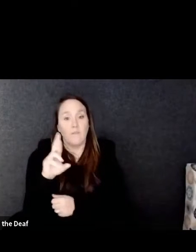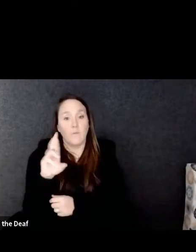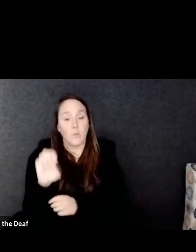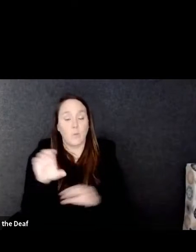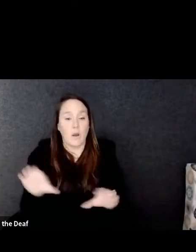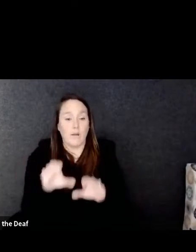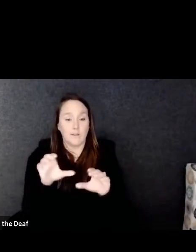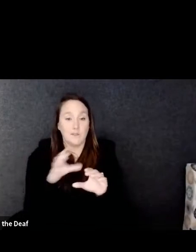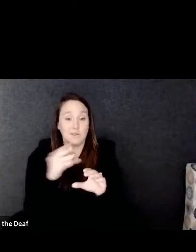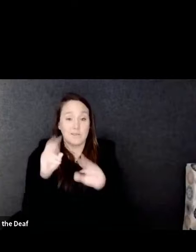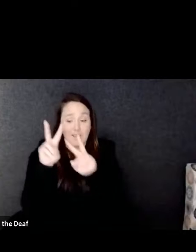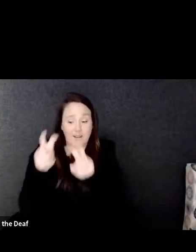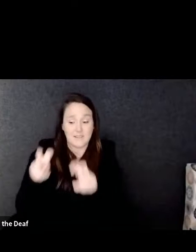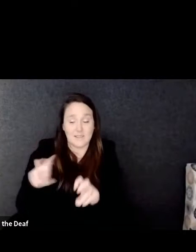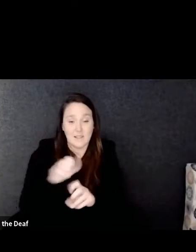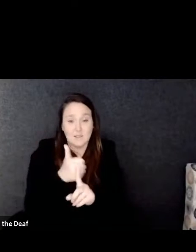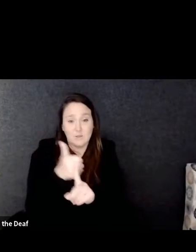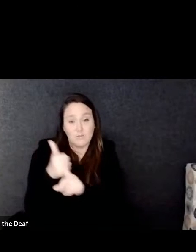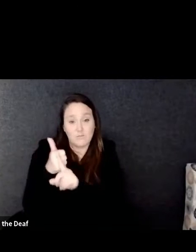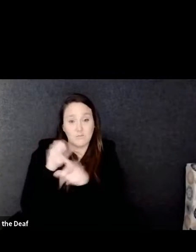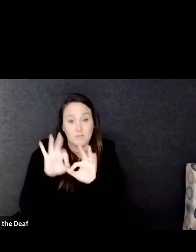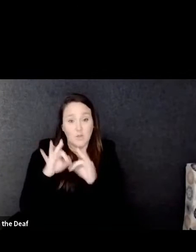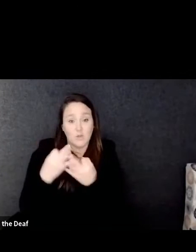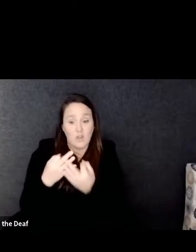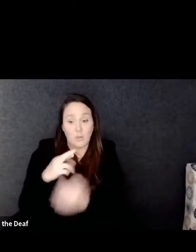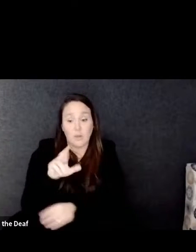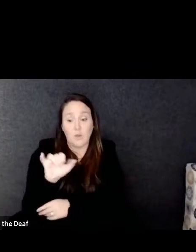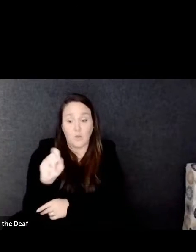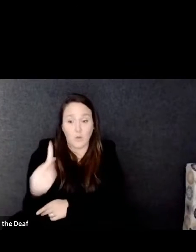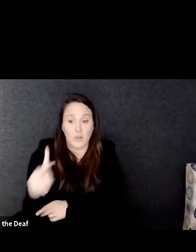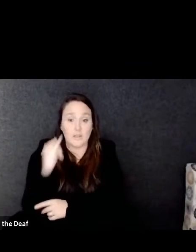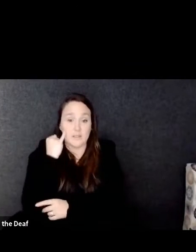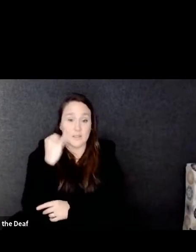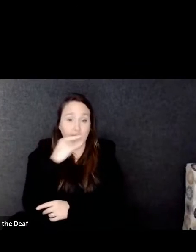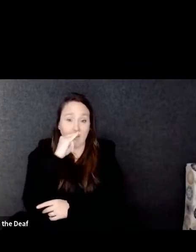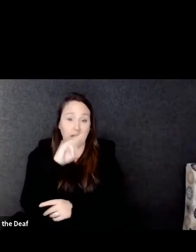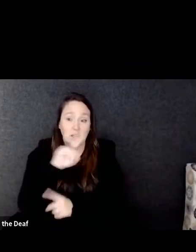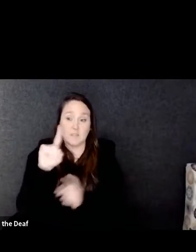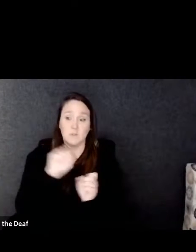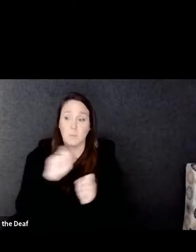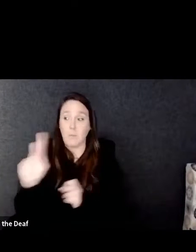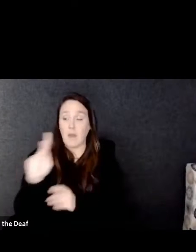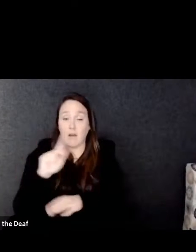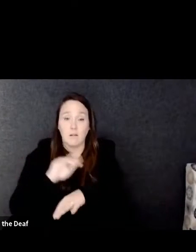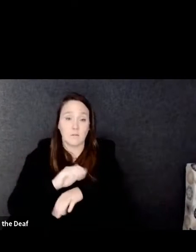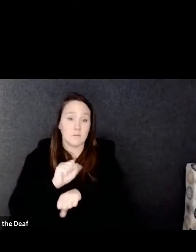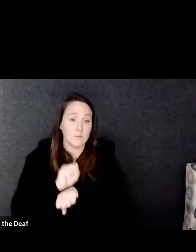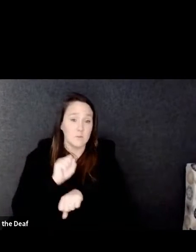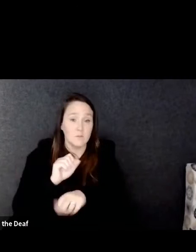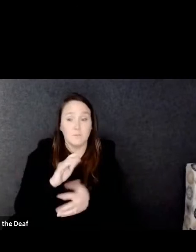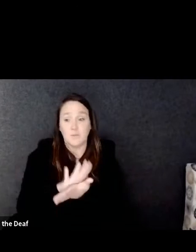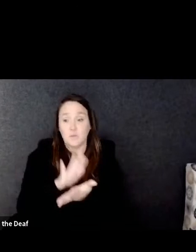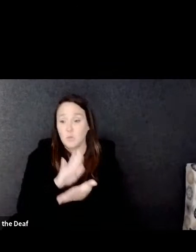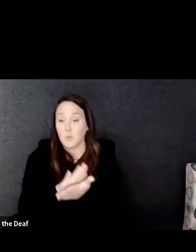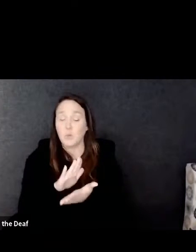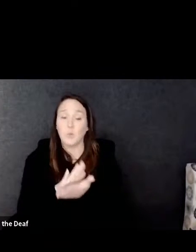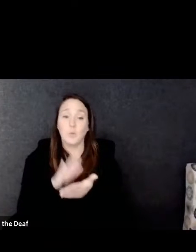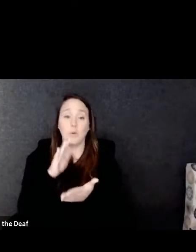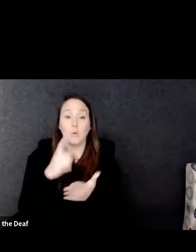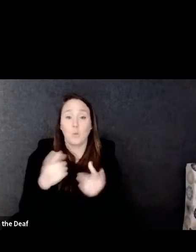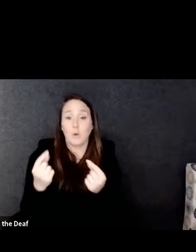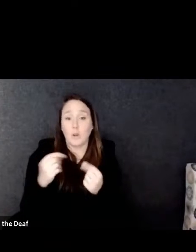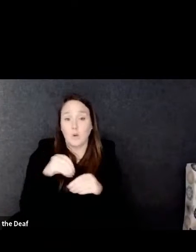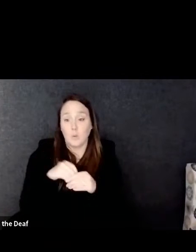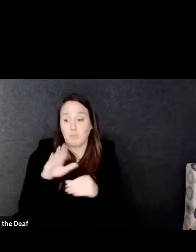their family's needs and their family's risk about whether children go back to school and what they do in their lives. I don't